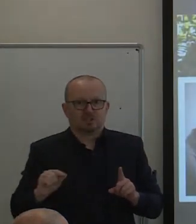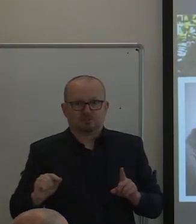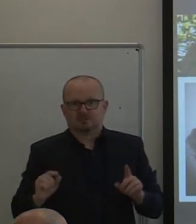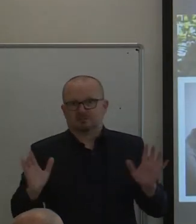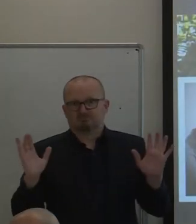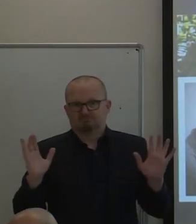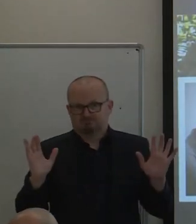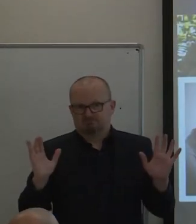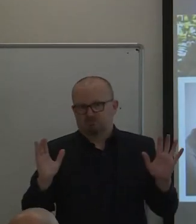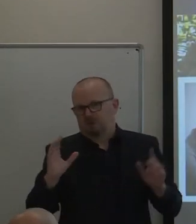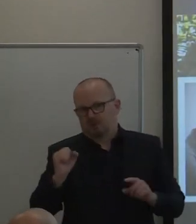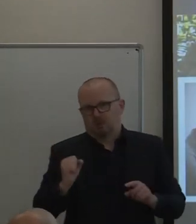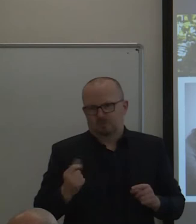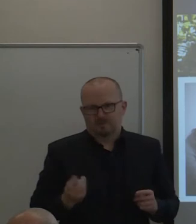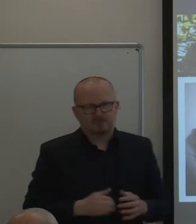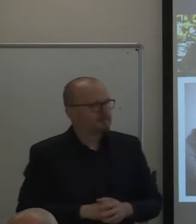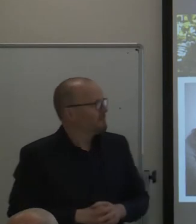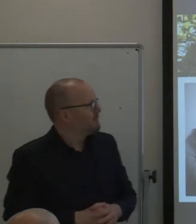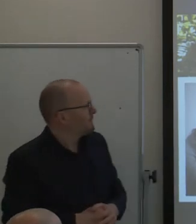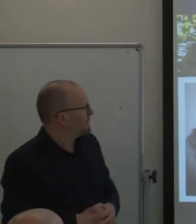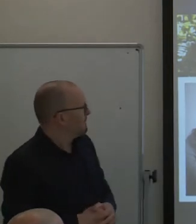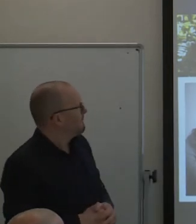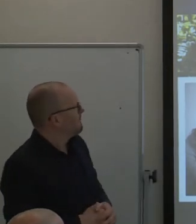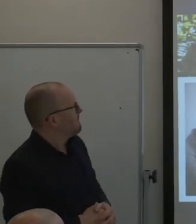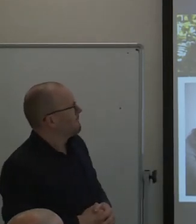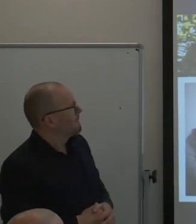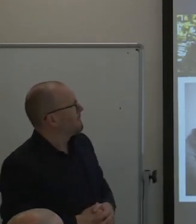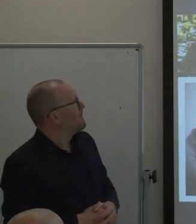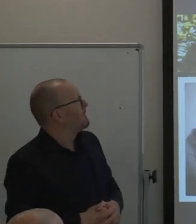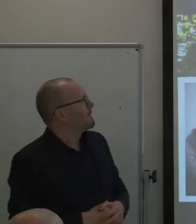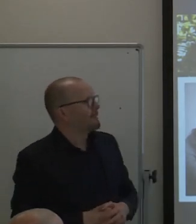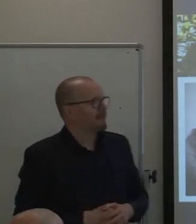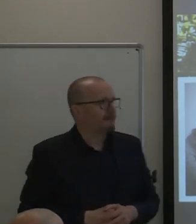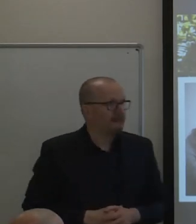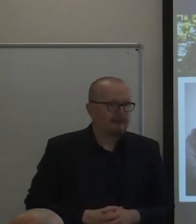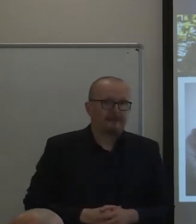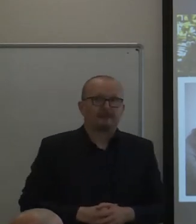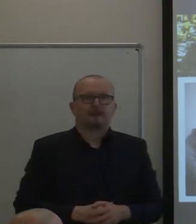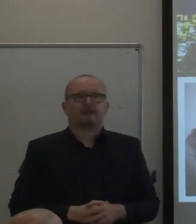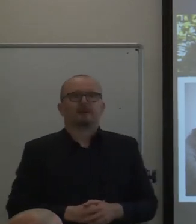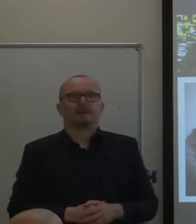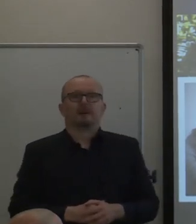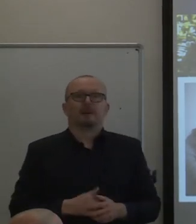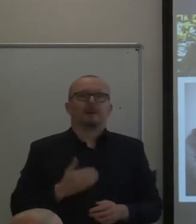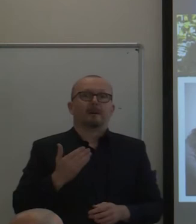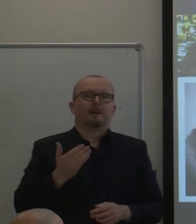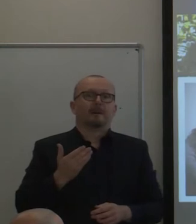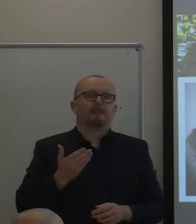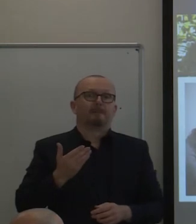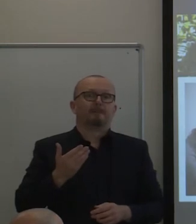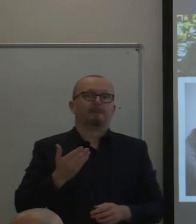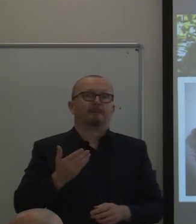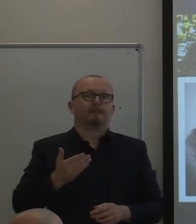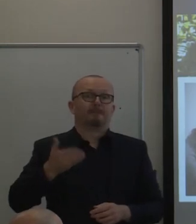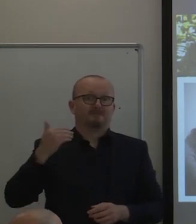So some time ago, prior to me working in this sector, before I had lots of grey hair, I used to call myself a